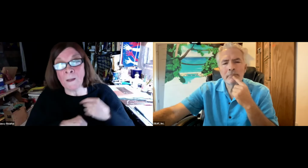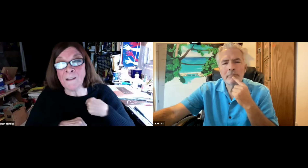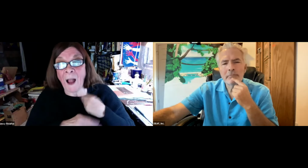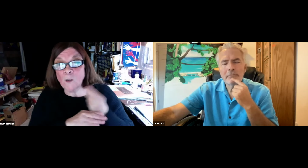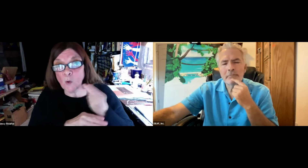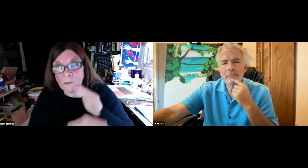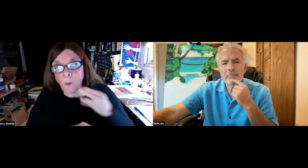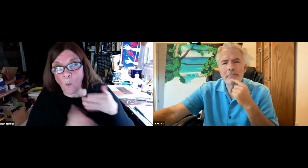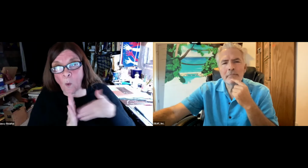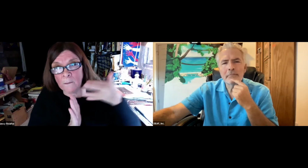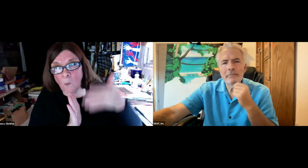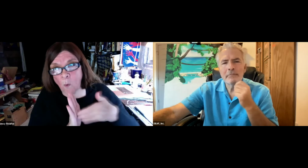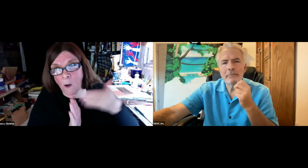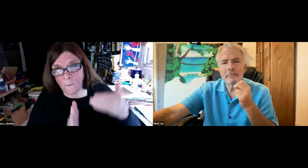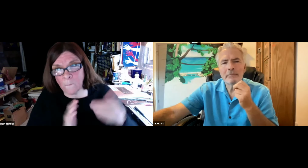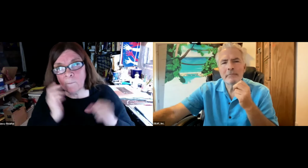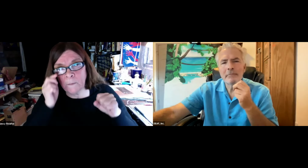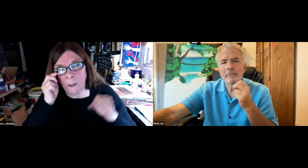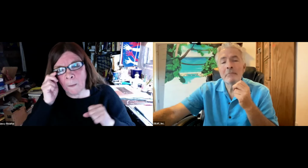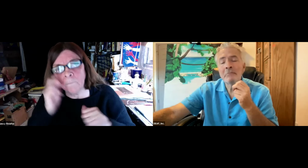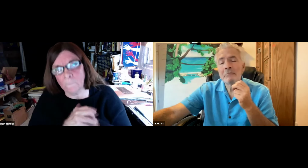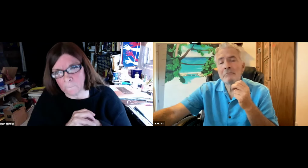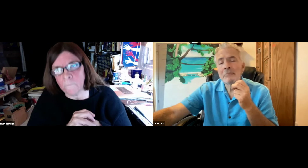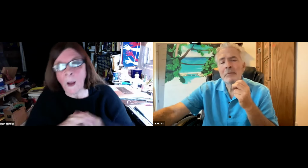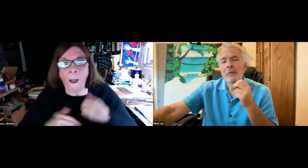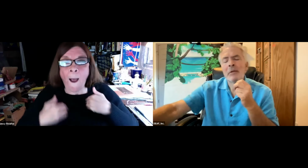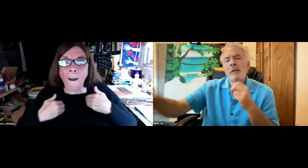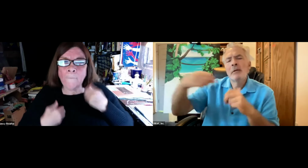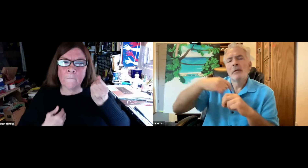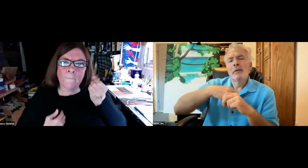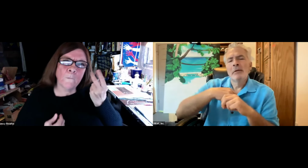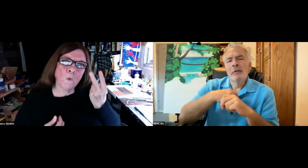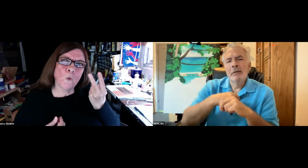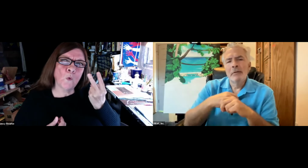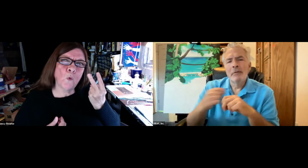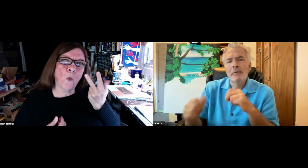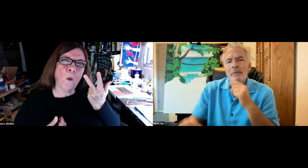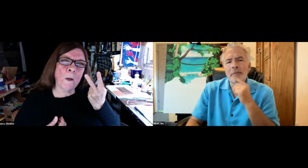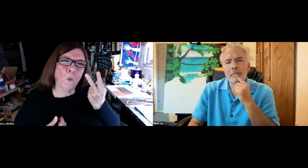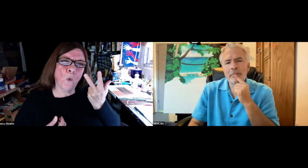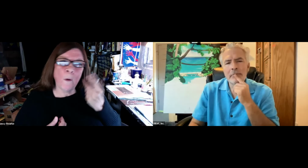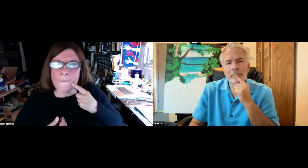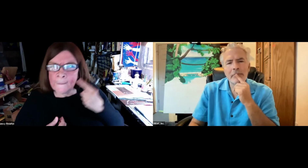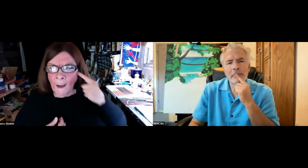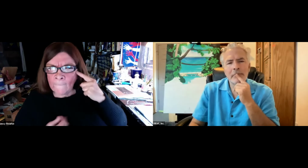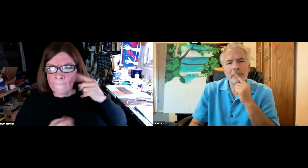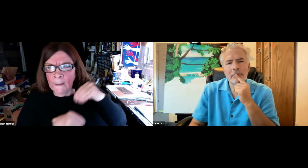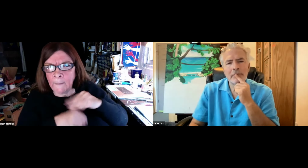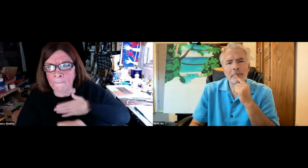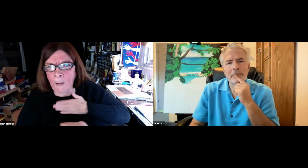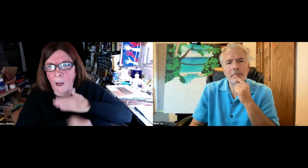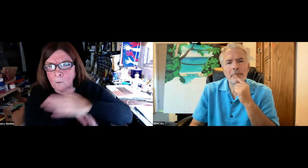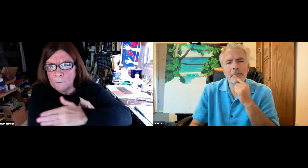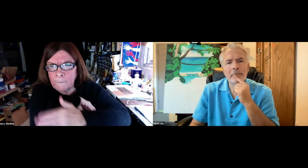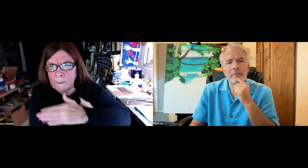replete the language. And it's something that's constantly going. Every now and then, Tony, I use PISL in my conversations. I